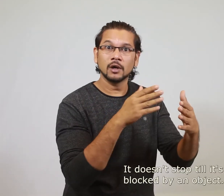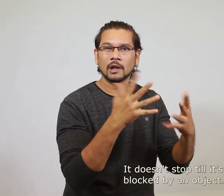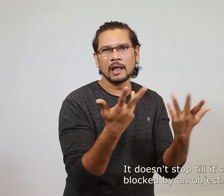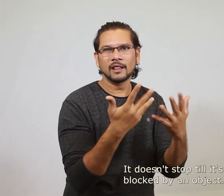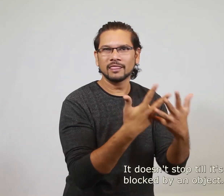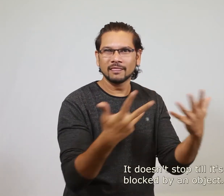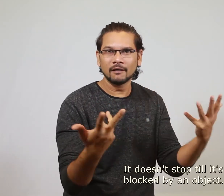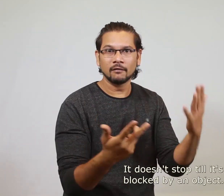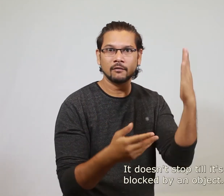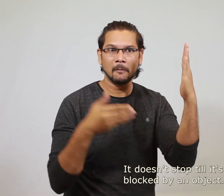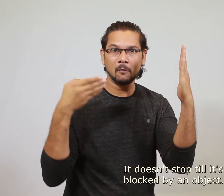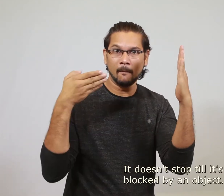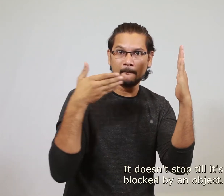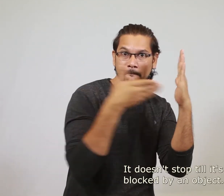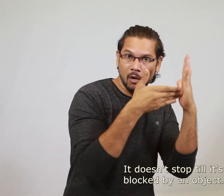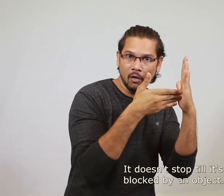It doesn't stop till it's blocked by an object.